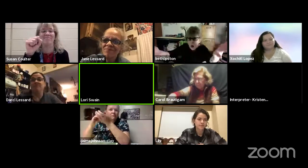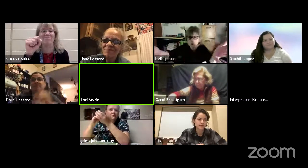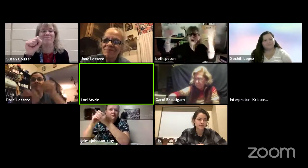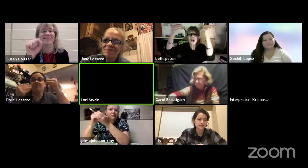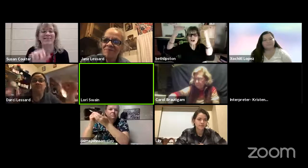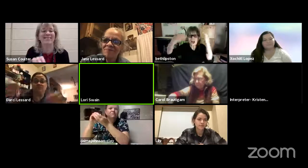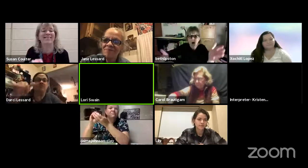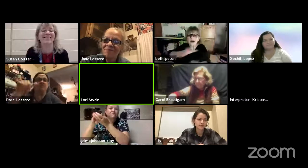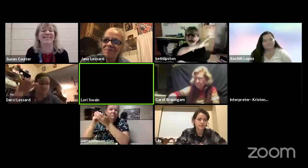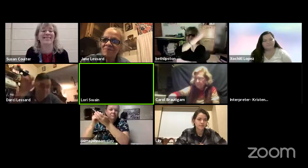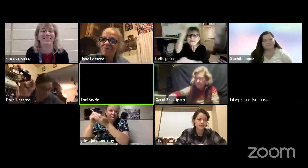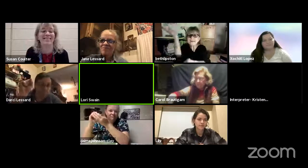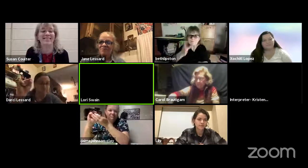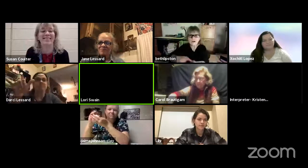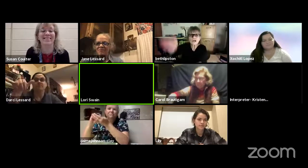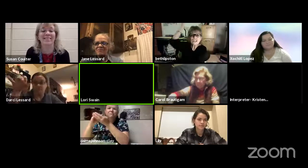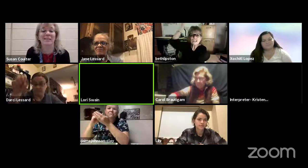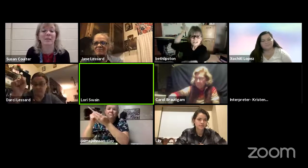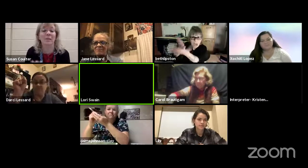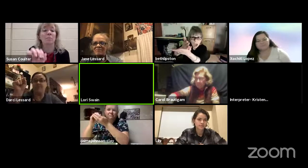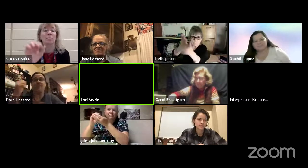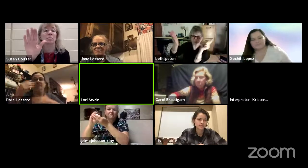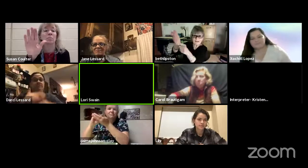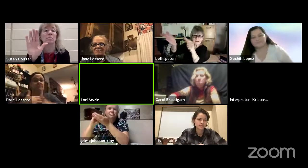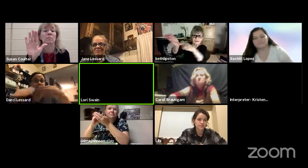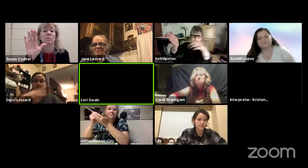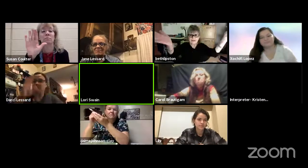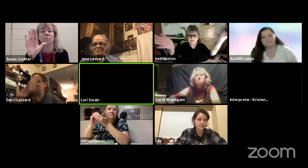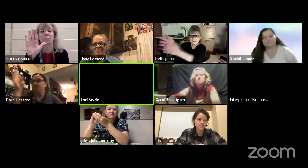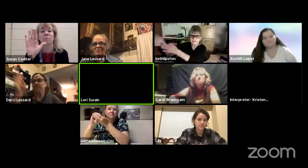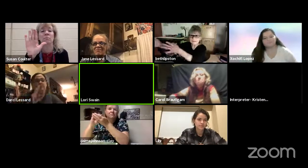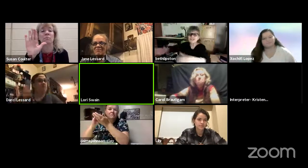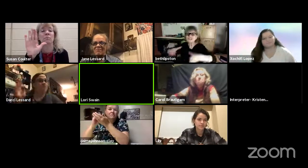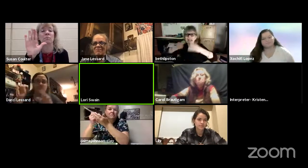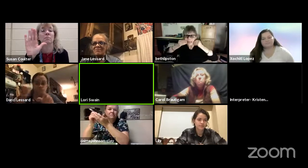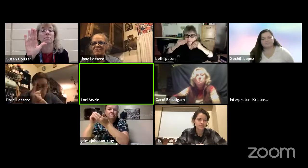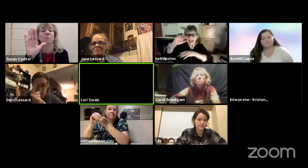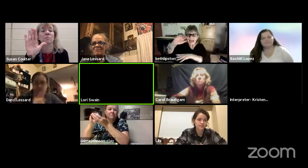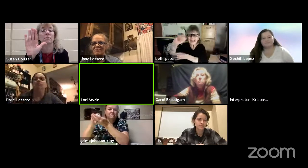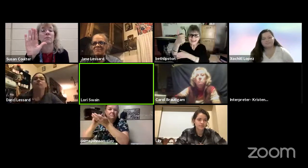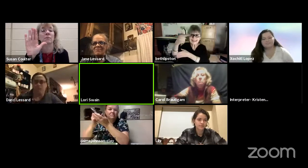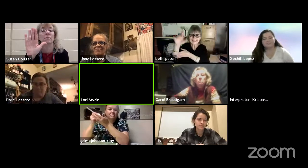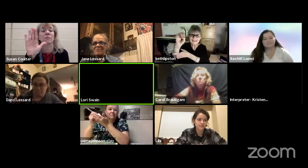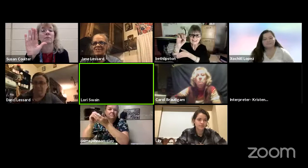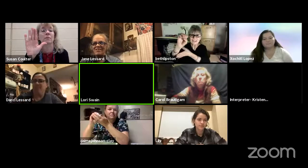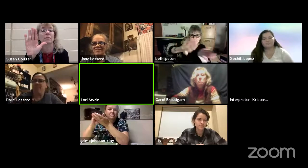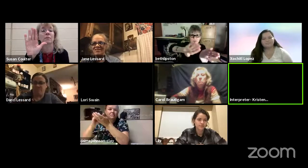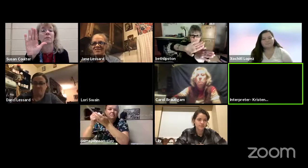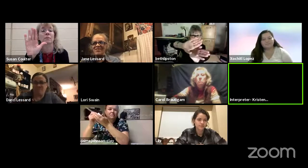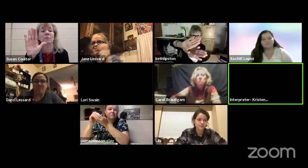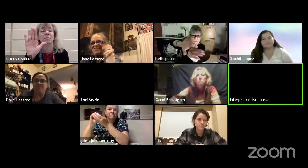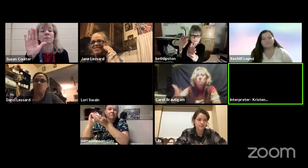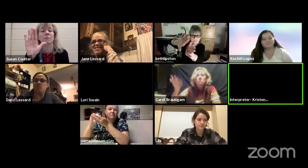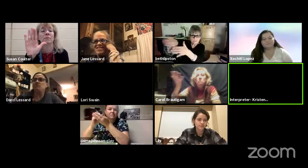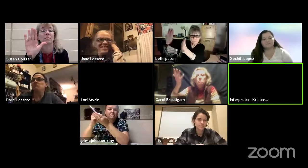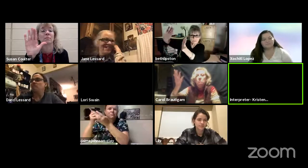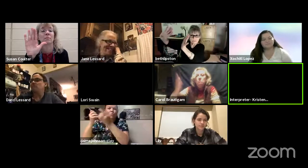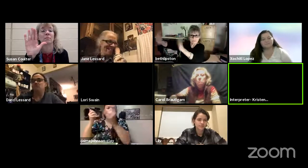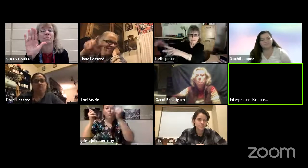Go to college. Go get educated. Never stop. Never, ever stop. You're right. Age is